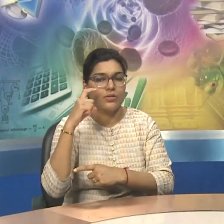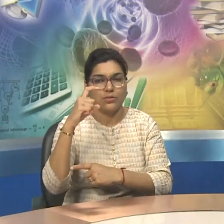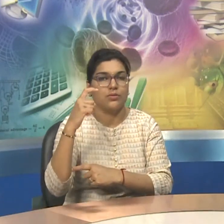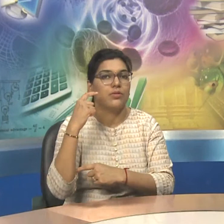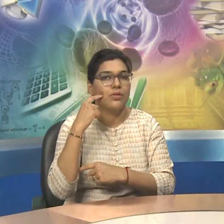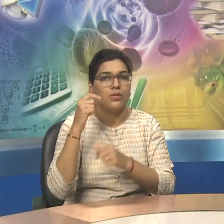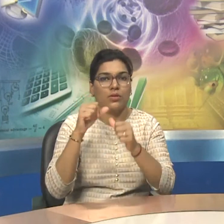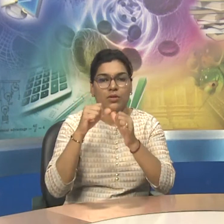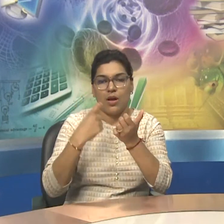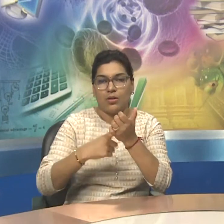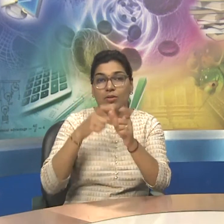judiciary.